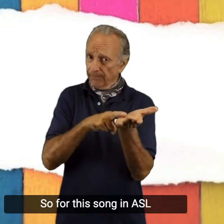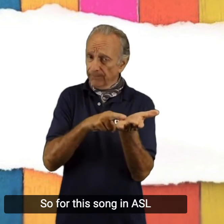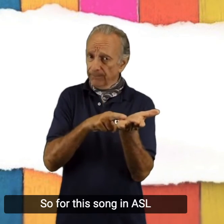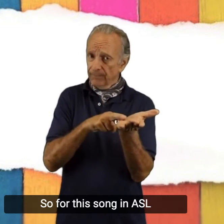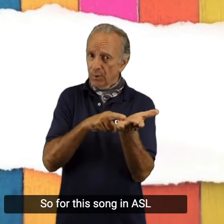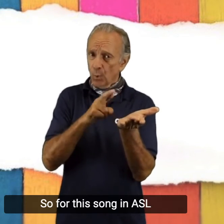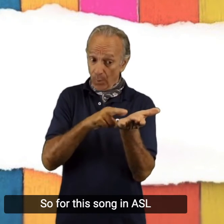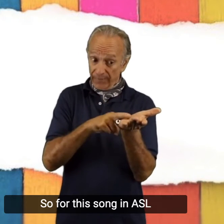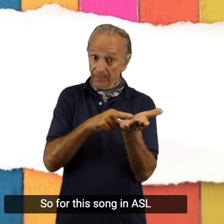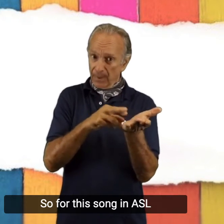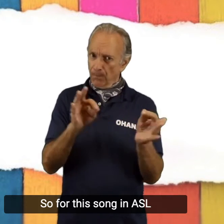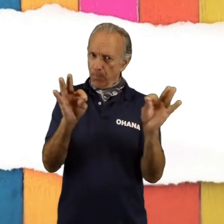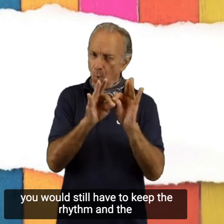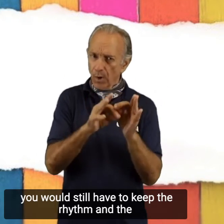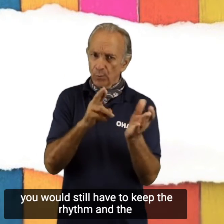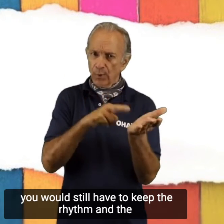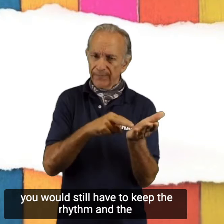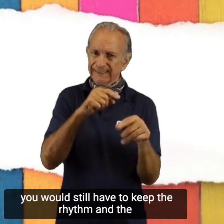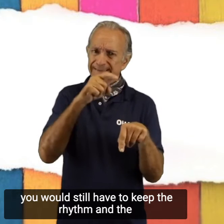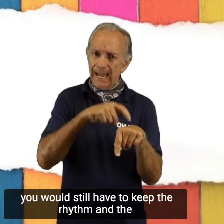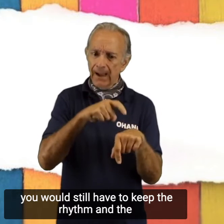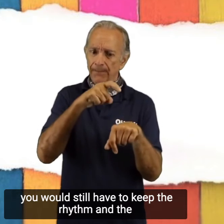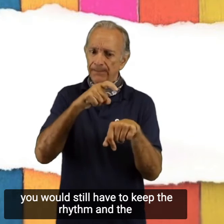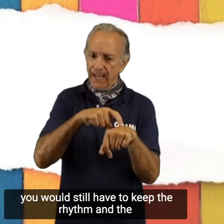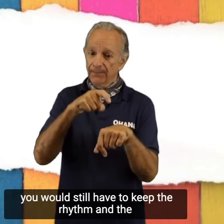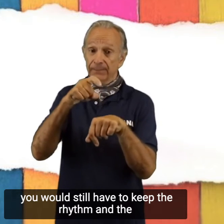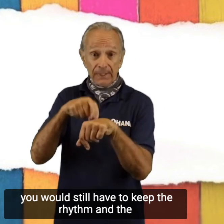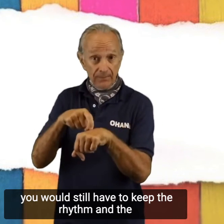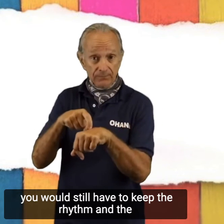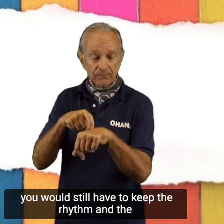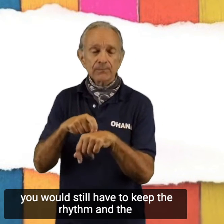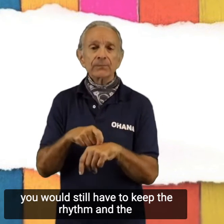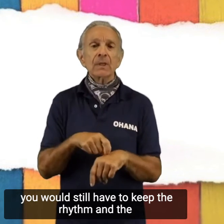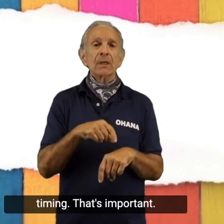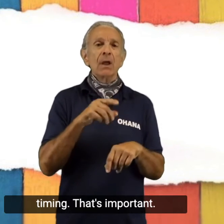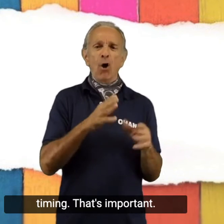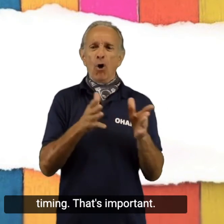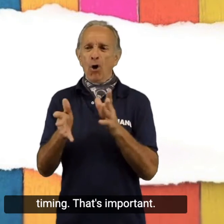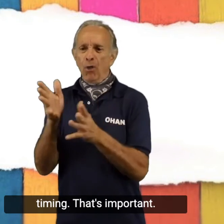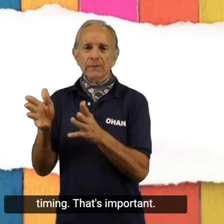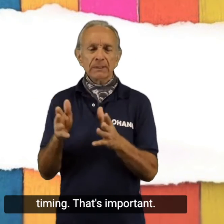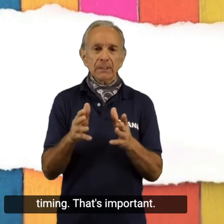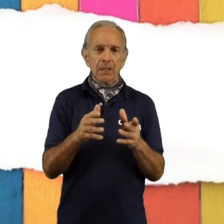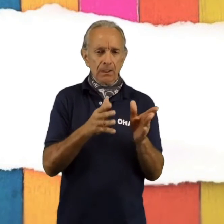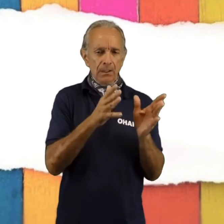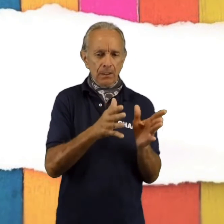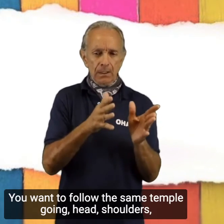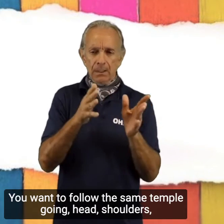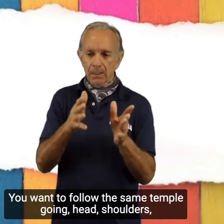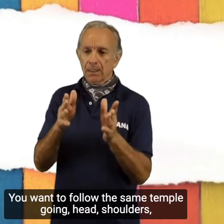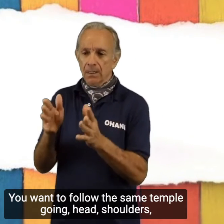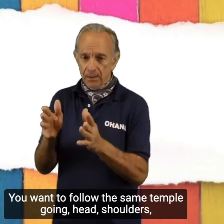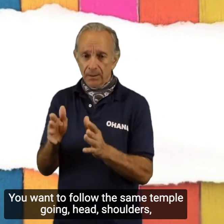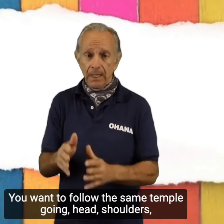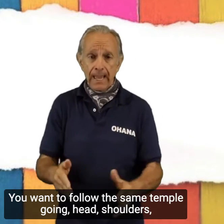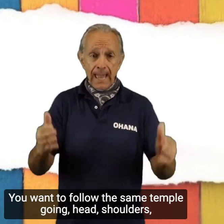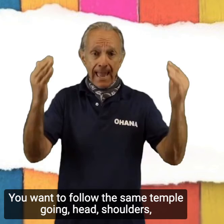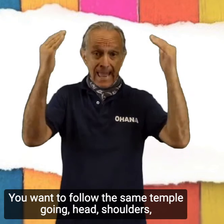for this song in ASL, you would still have to keep the rhythm and the timing. That's important. You want to follow the same